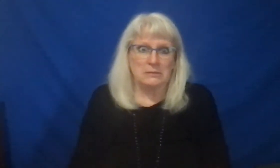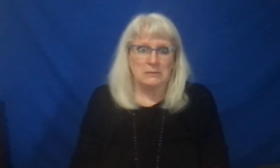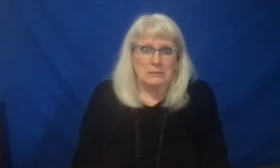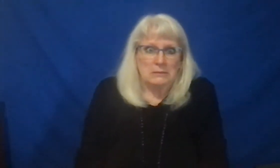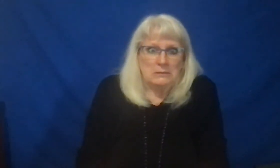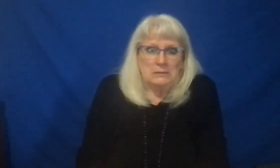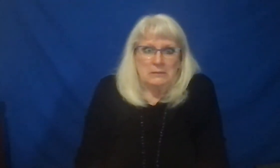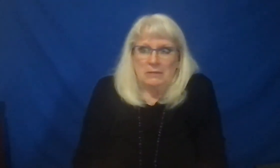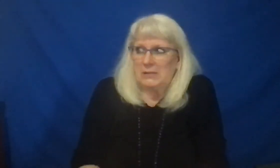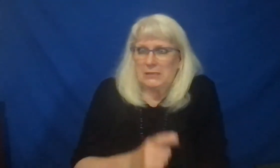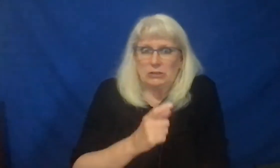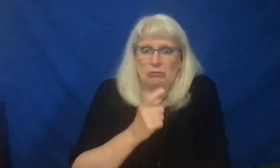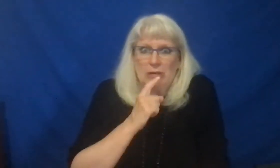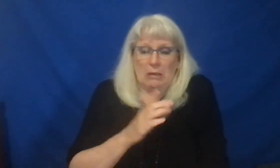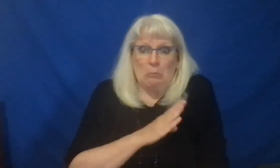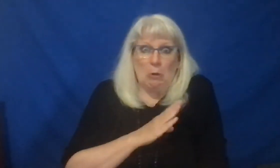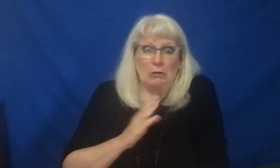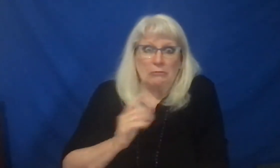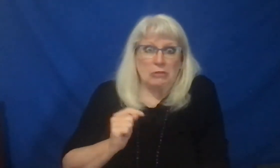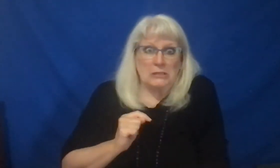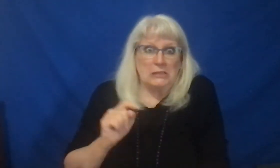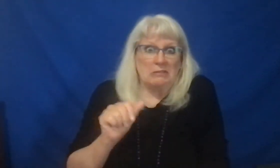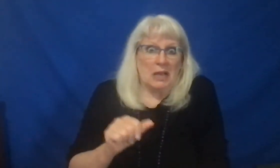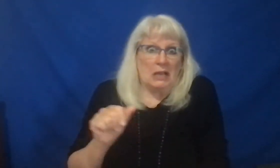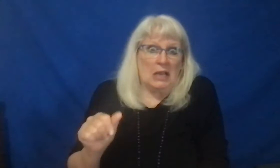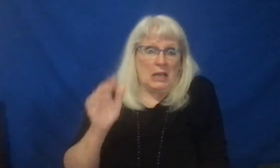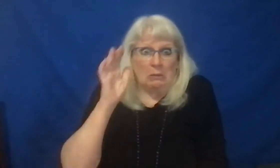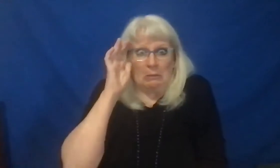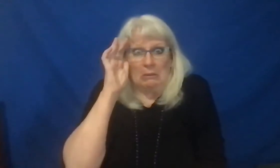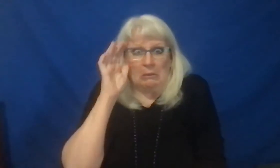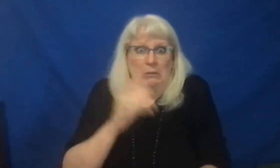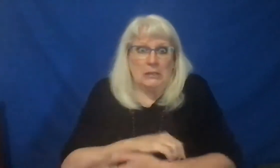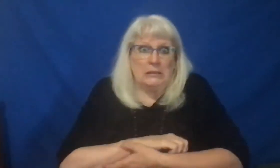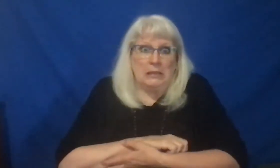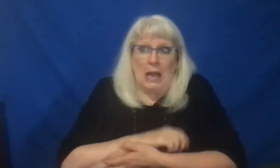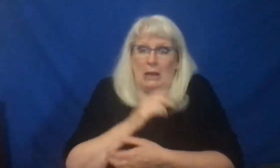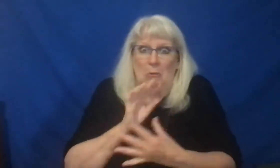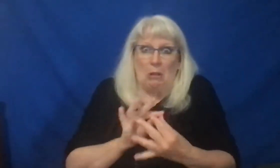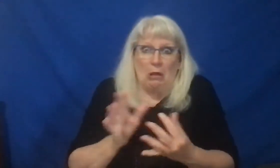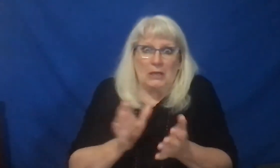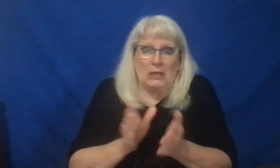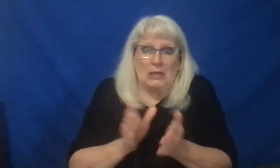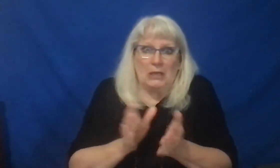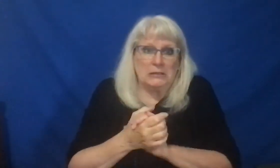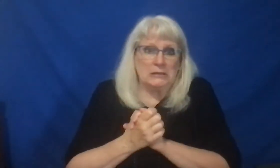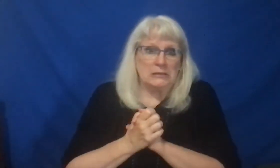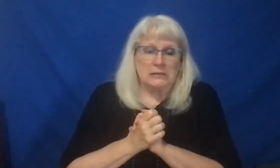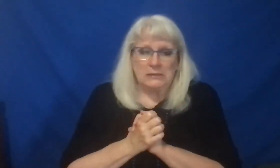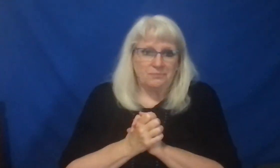Like these are trustees of the board, and I don't belong here. And these are really smart people, and I'm